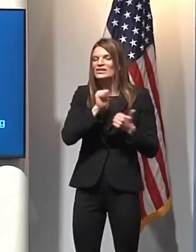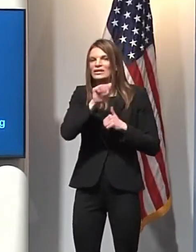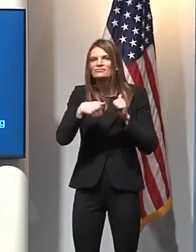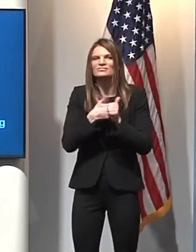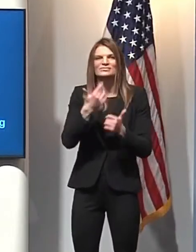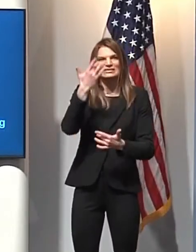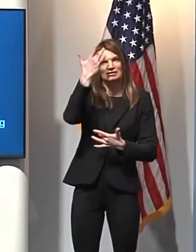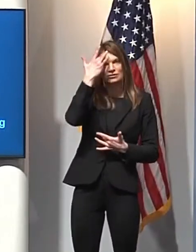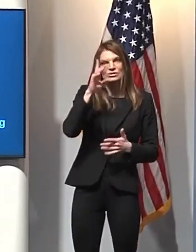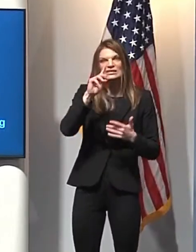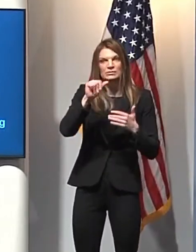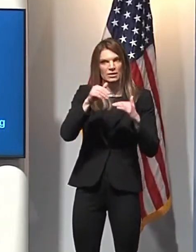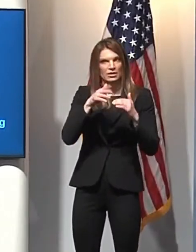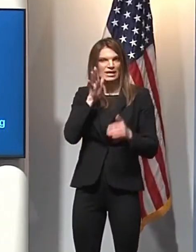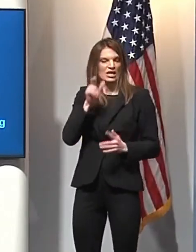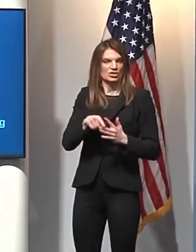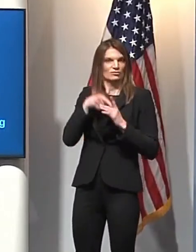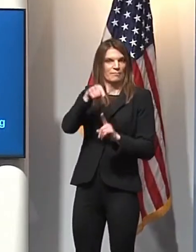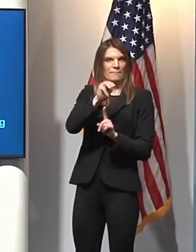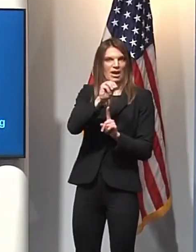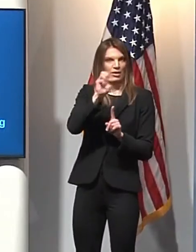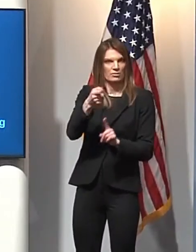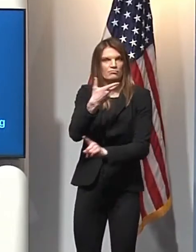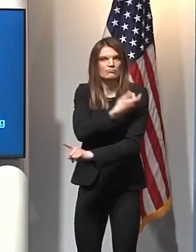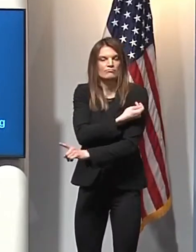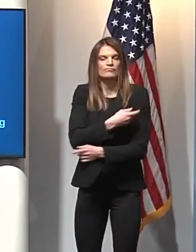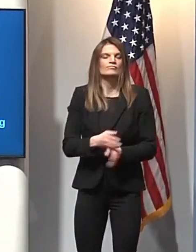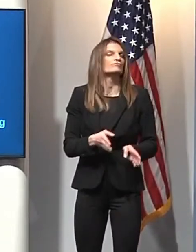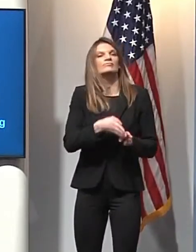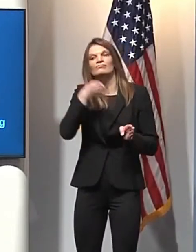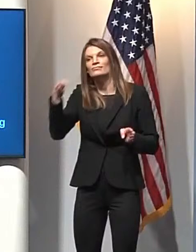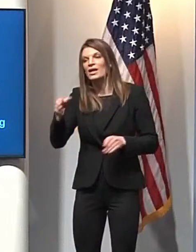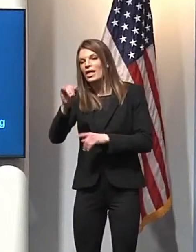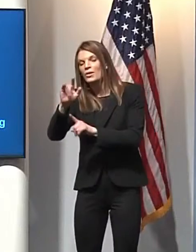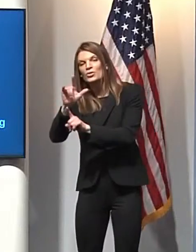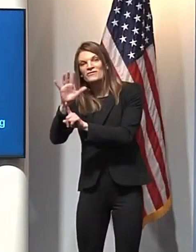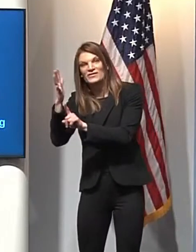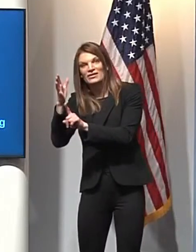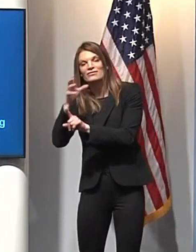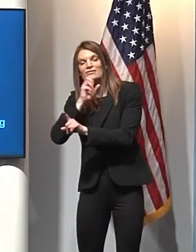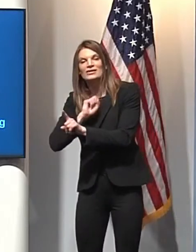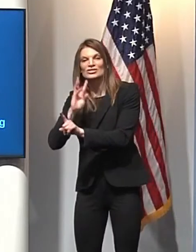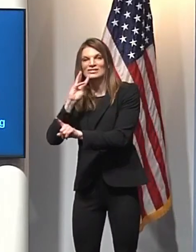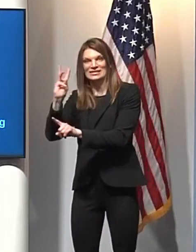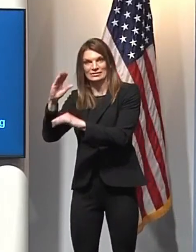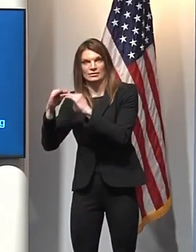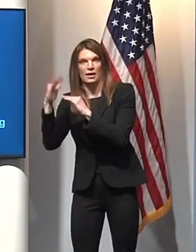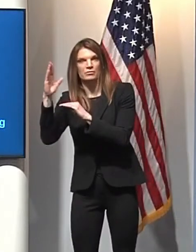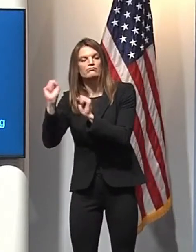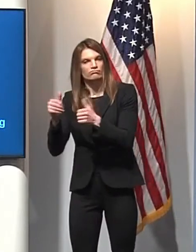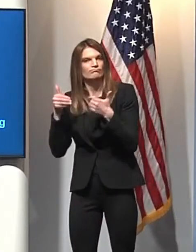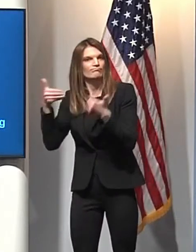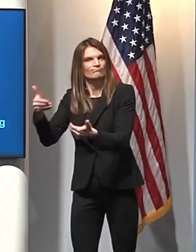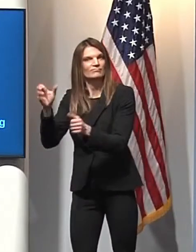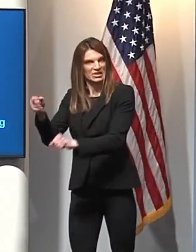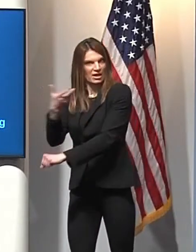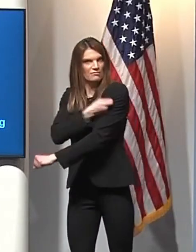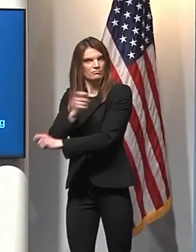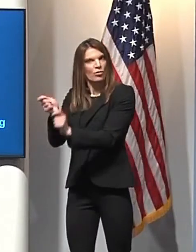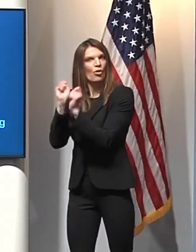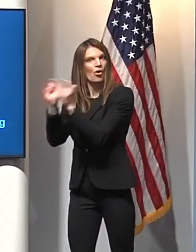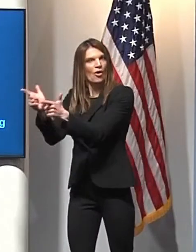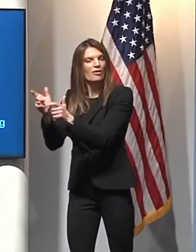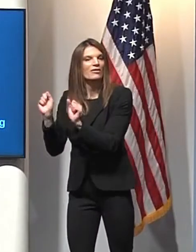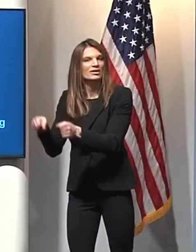will be eligible to get vaccinated. And on April 5th, all Michiganders age 16 and up will be eligible. Now, it may